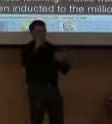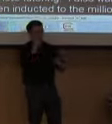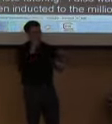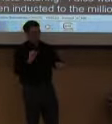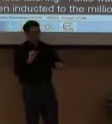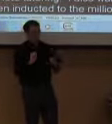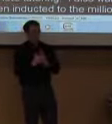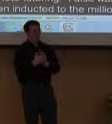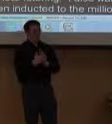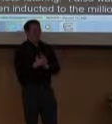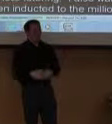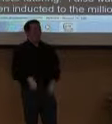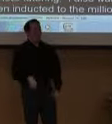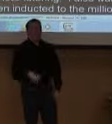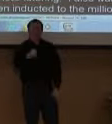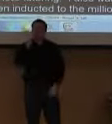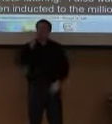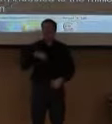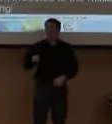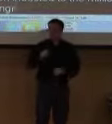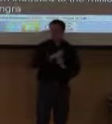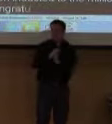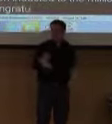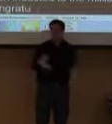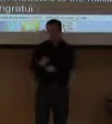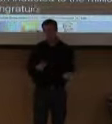for that. And if you need a loan,